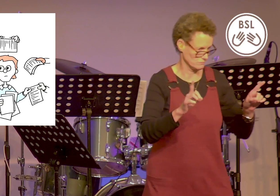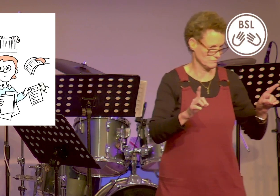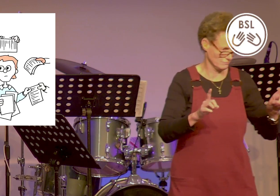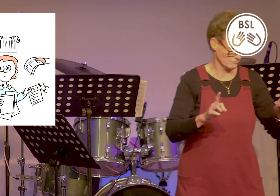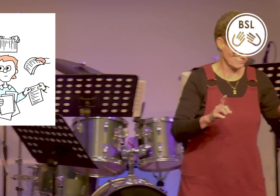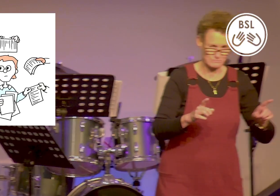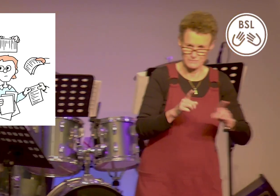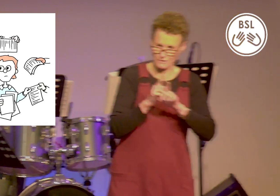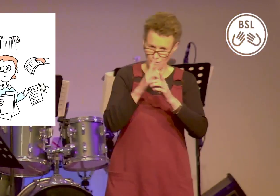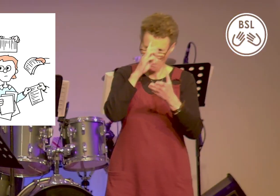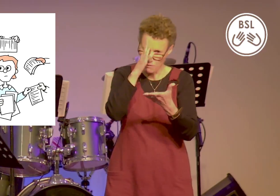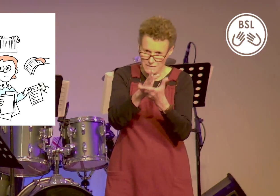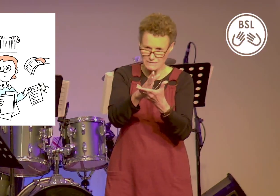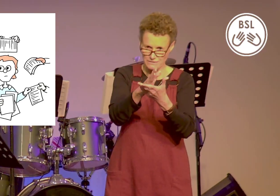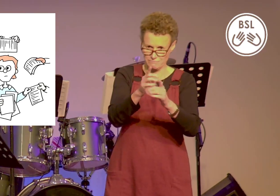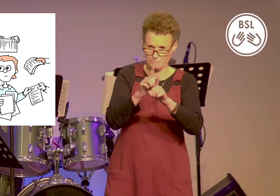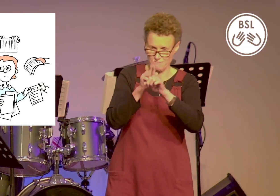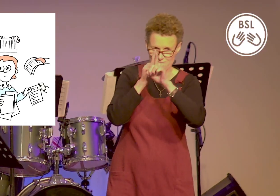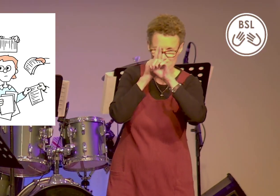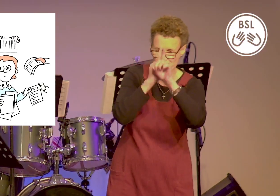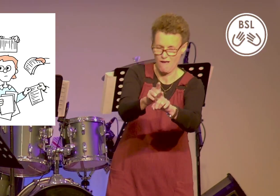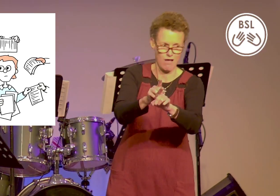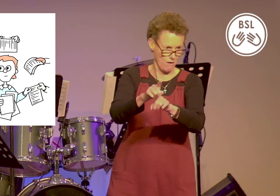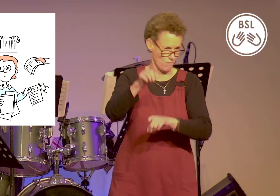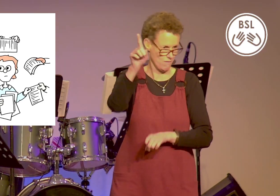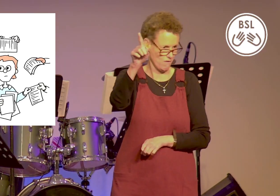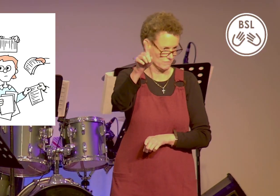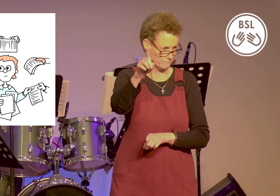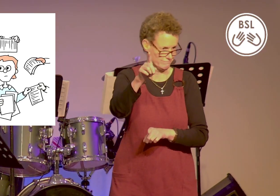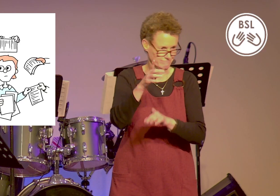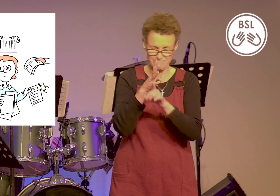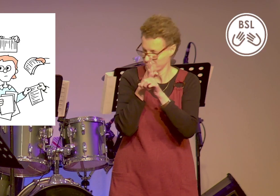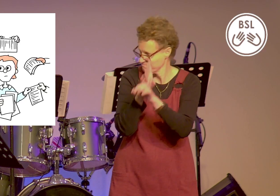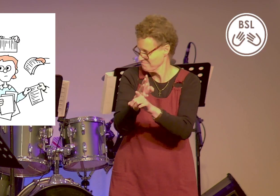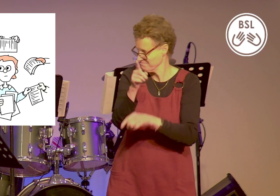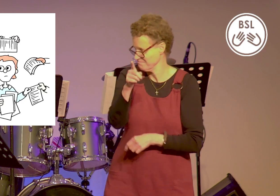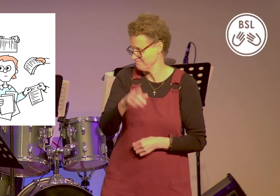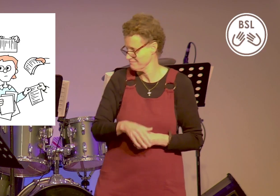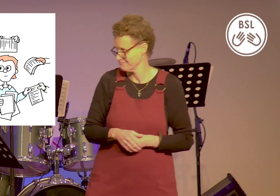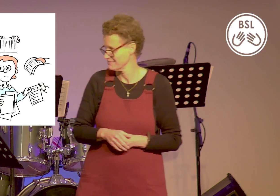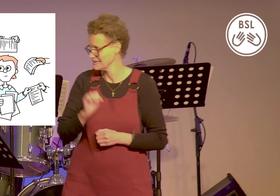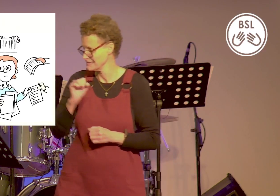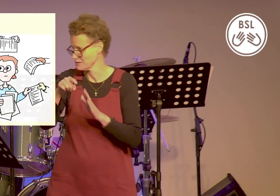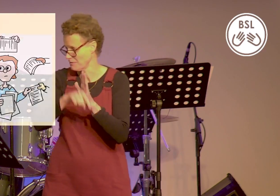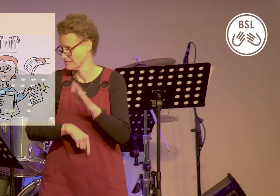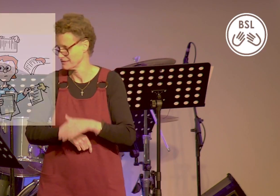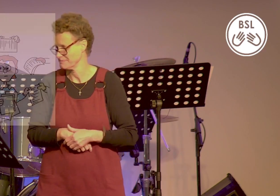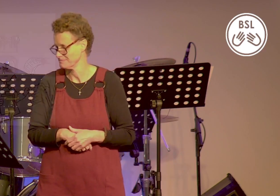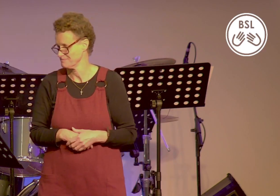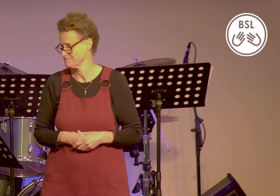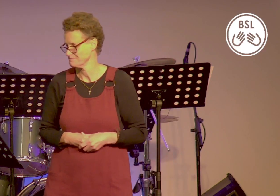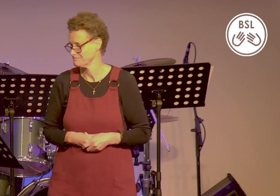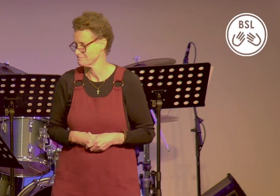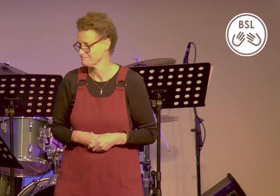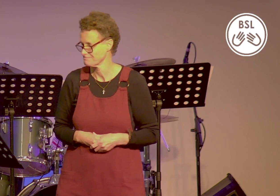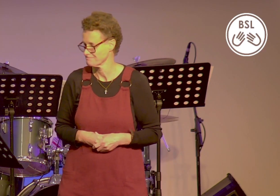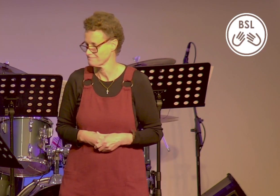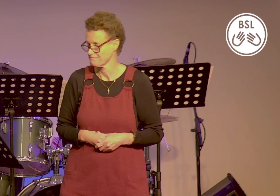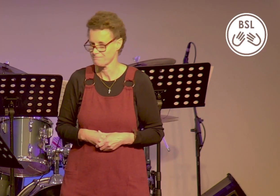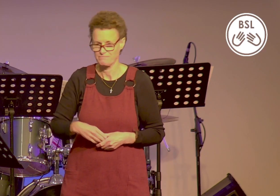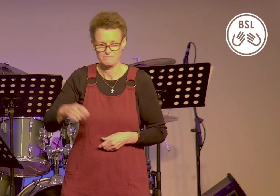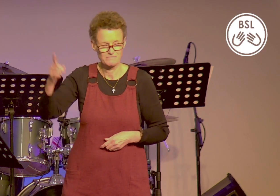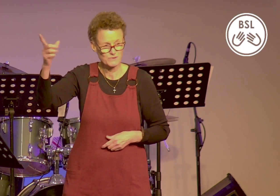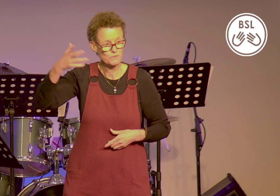But somebody had to get it in the neck. But he followed God.